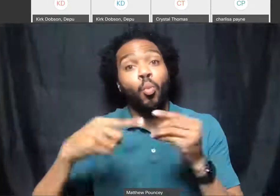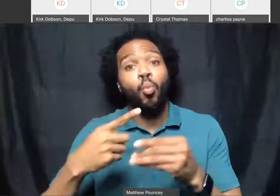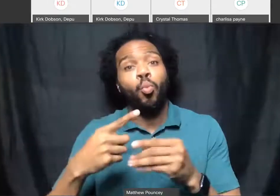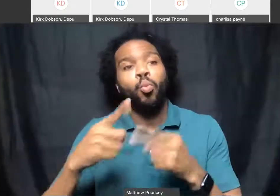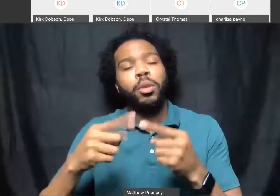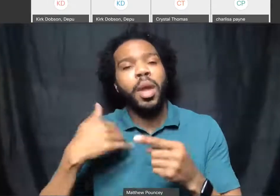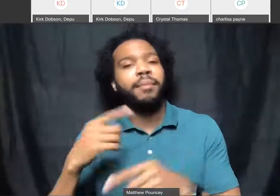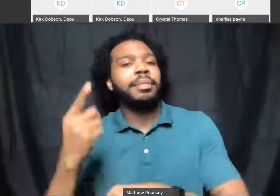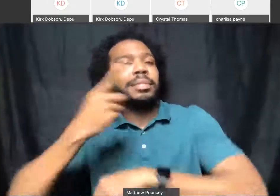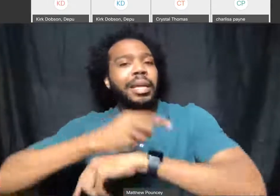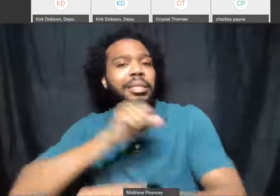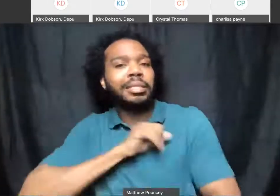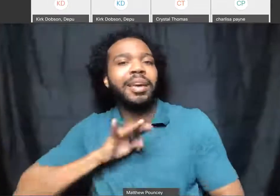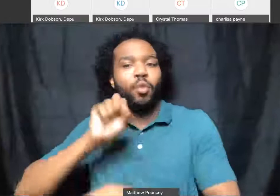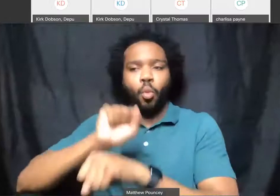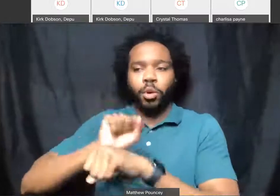site.